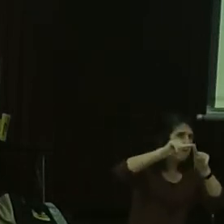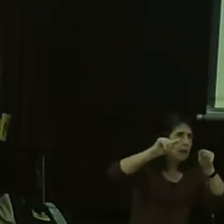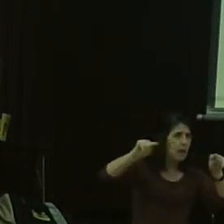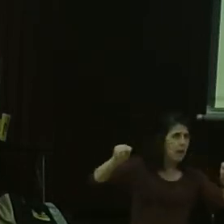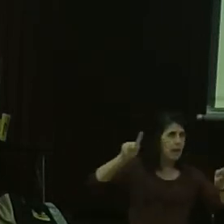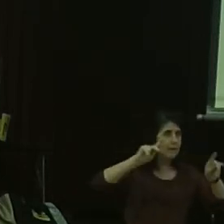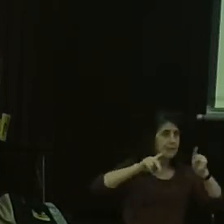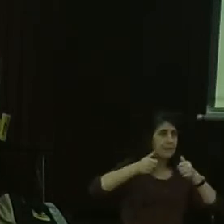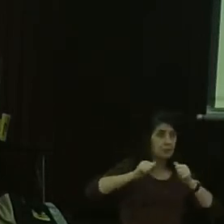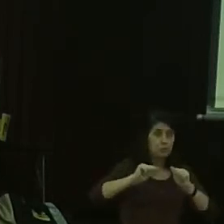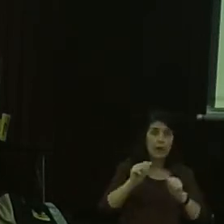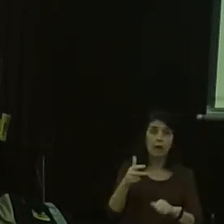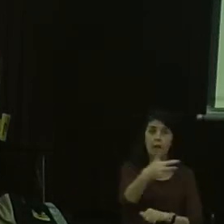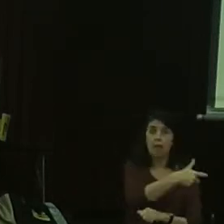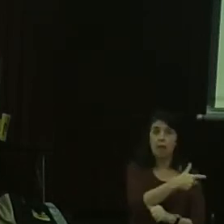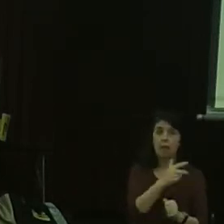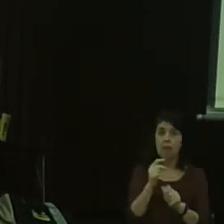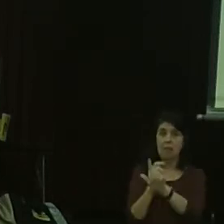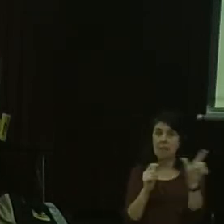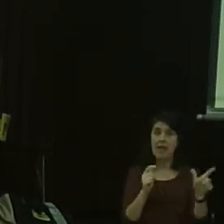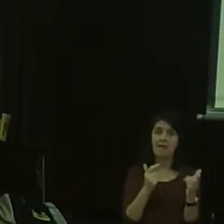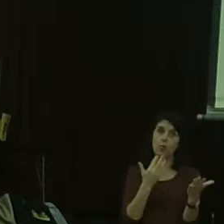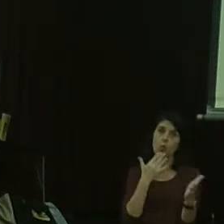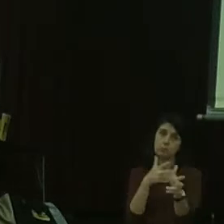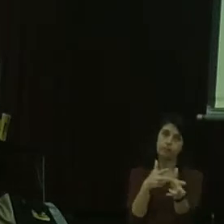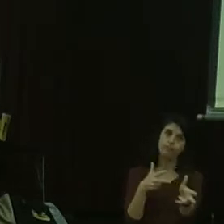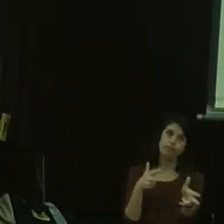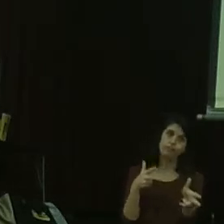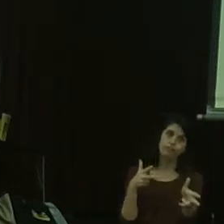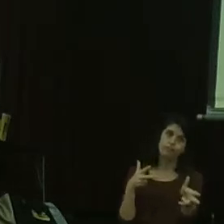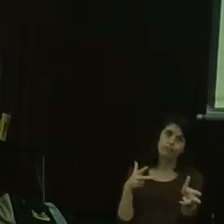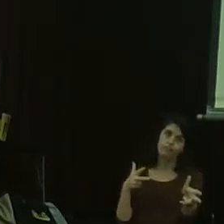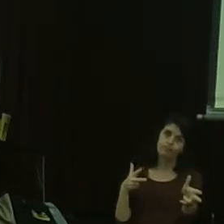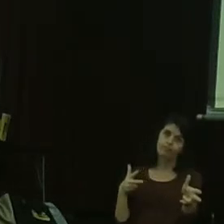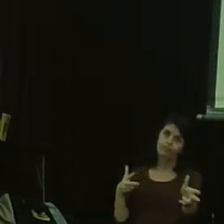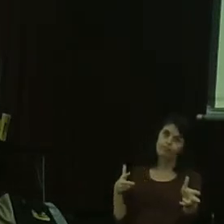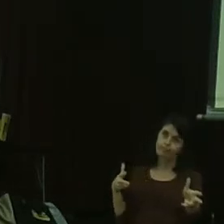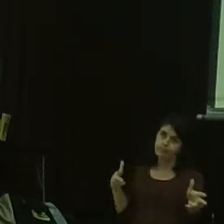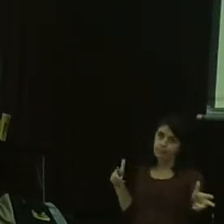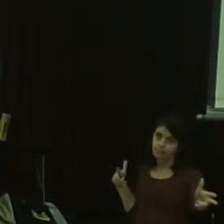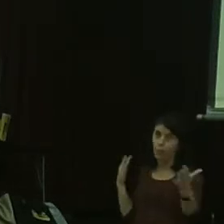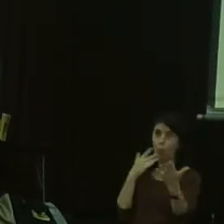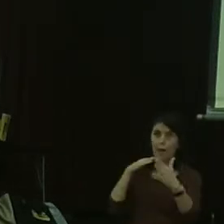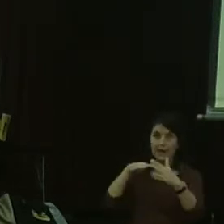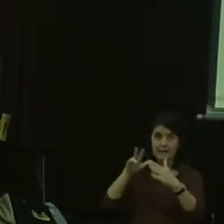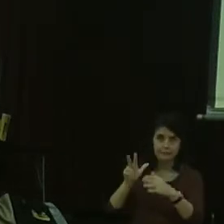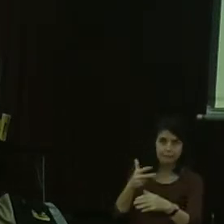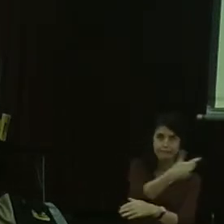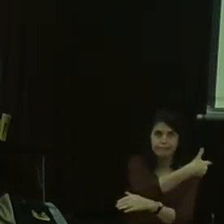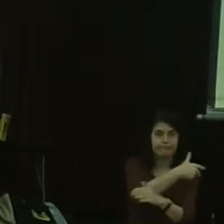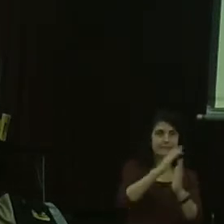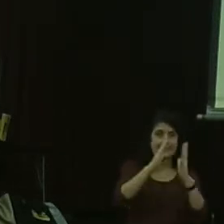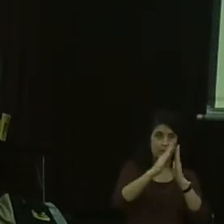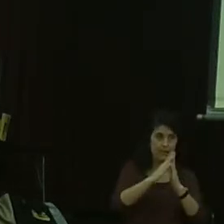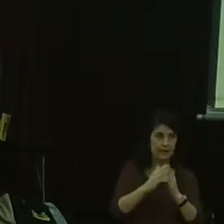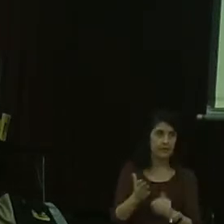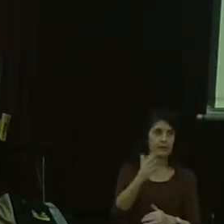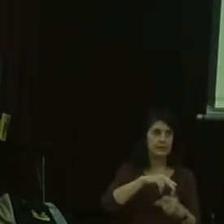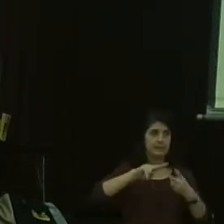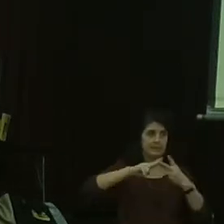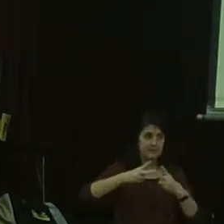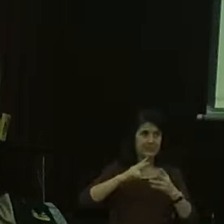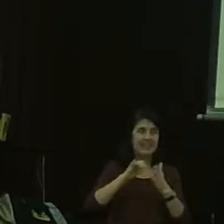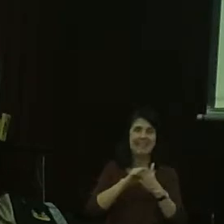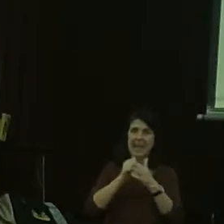People try to turn left there and wait hours sometimes to try to go downtown, number one. Number two, that can create a